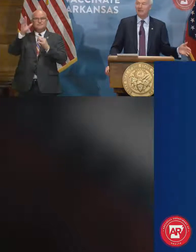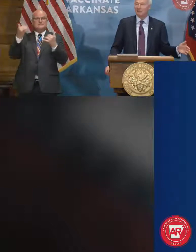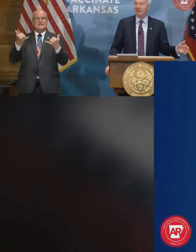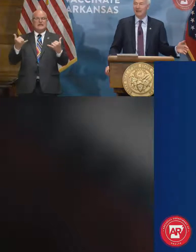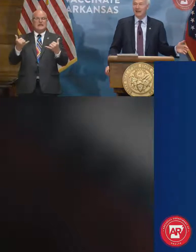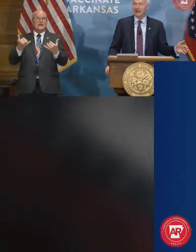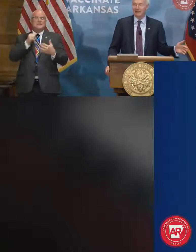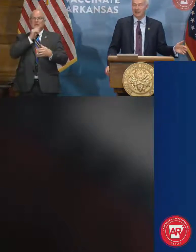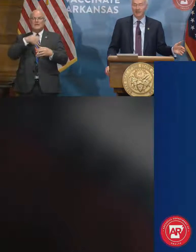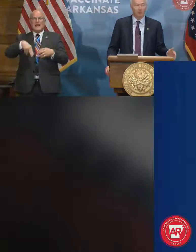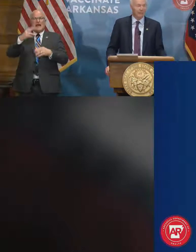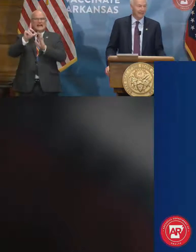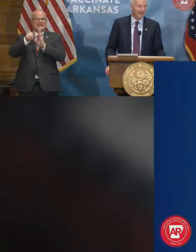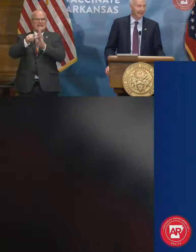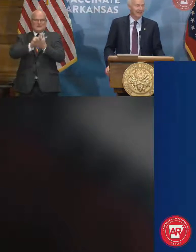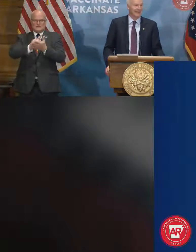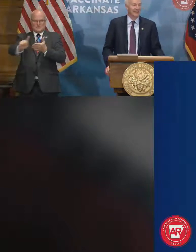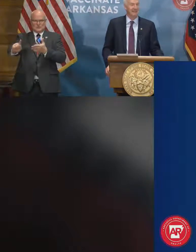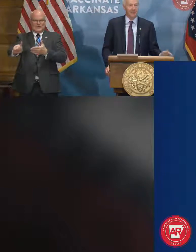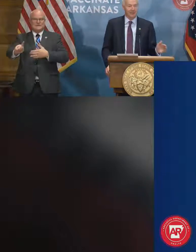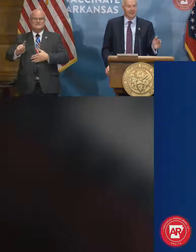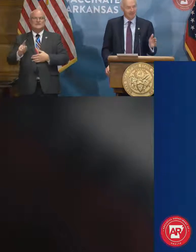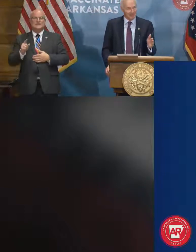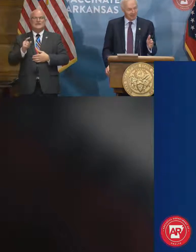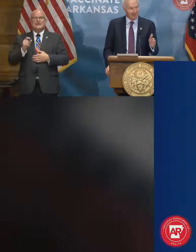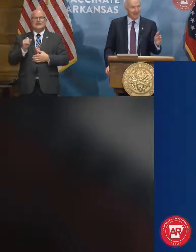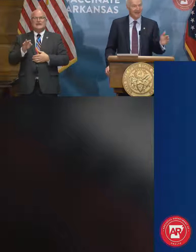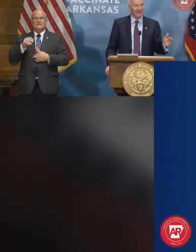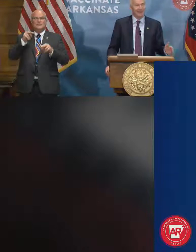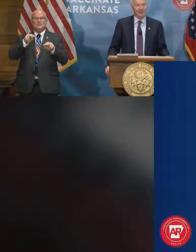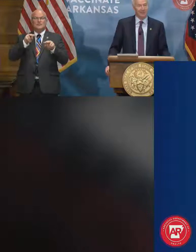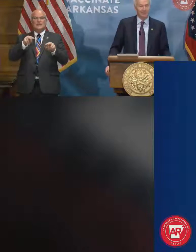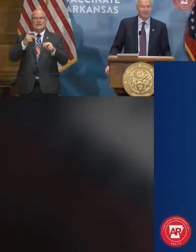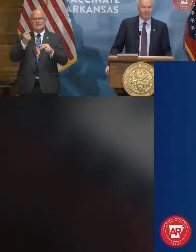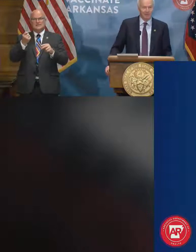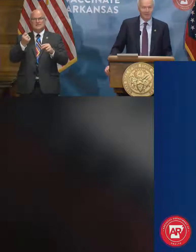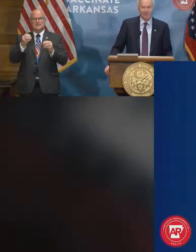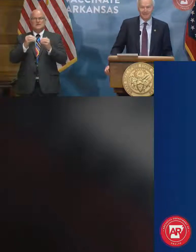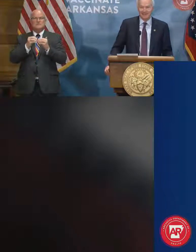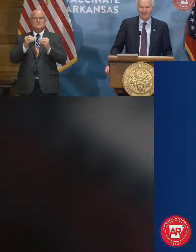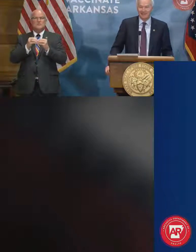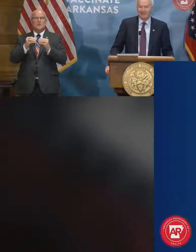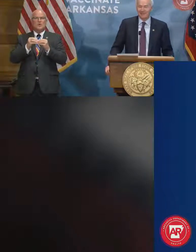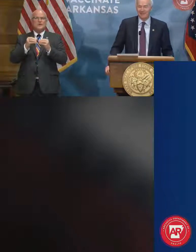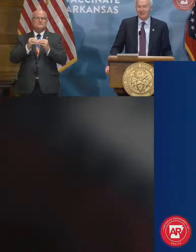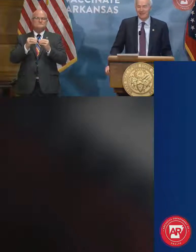they might not be that high later in the week. If you're looking at it a little bit more